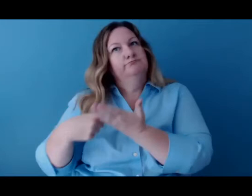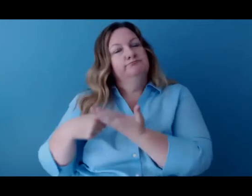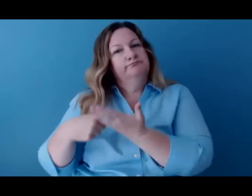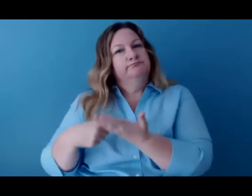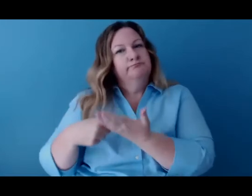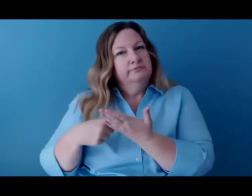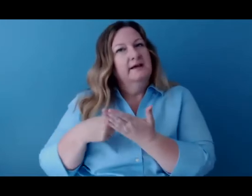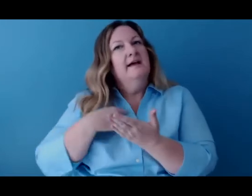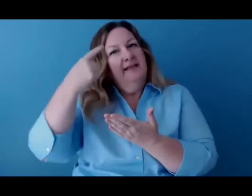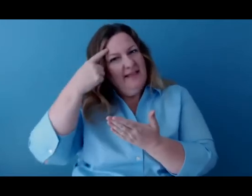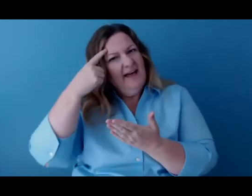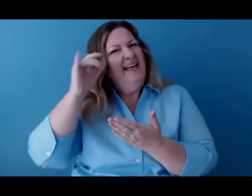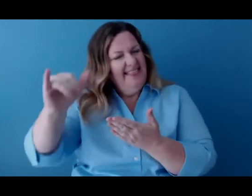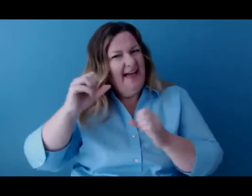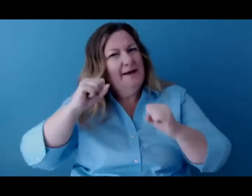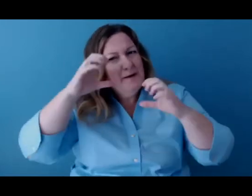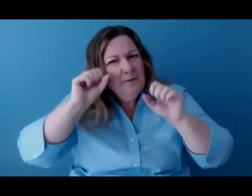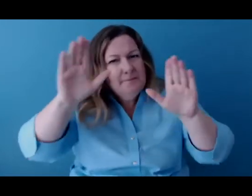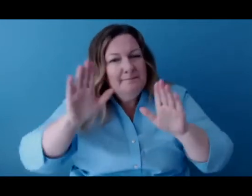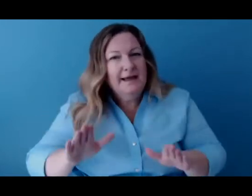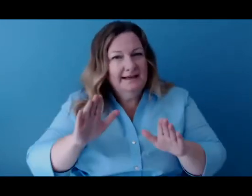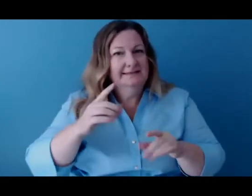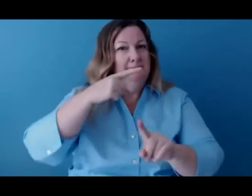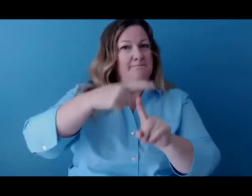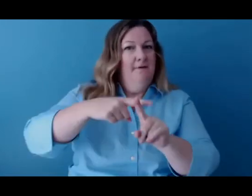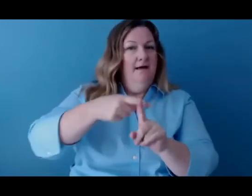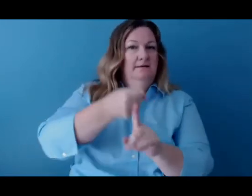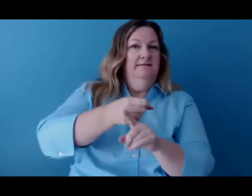he's doing something pretty amazing. It's good. And it's going to have a positive impact